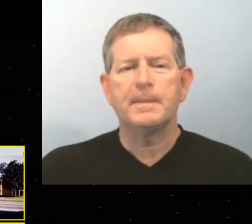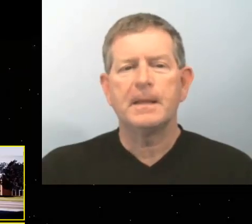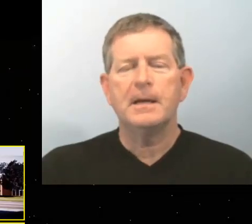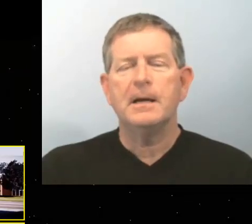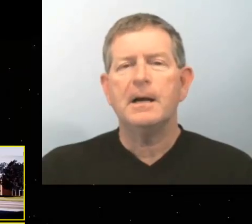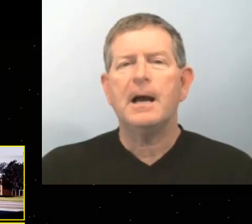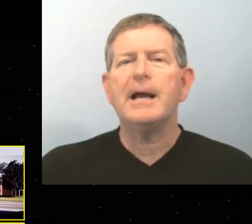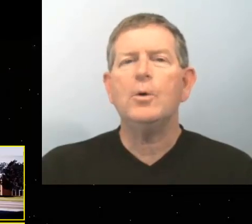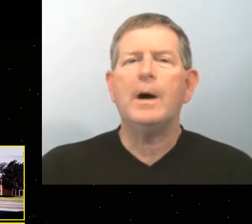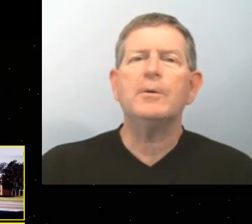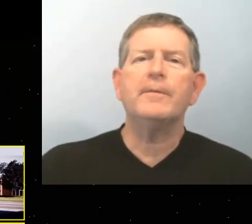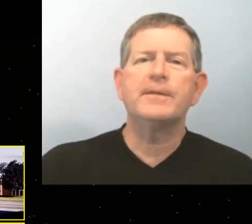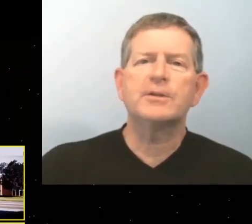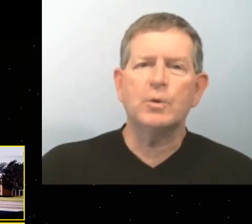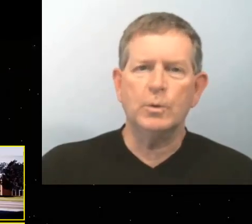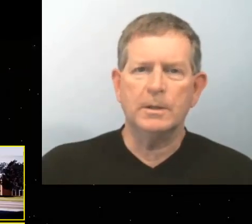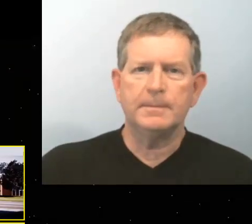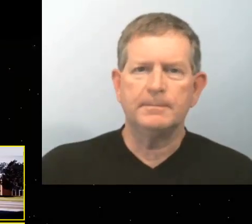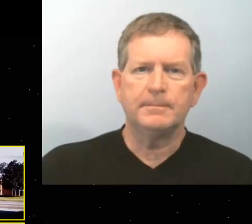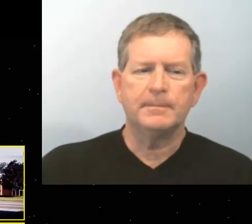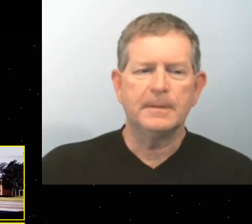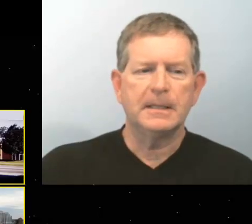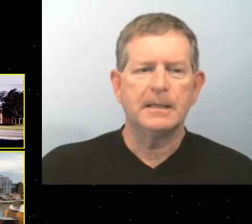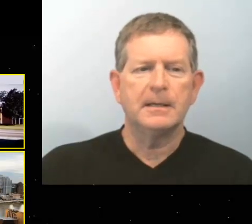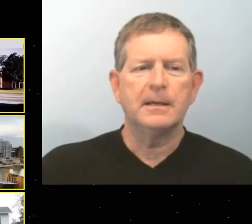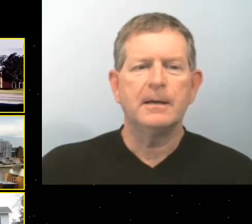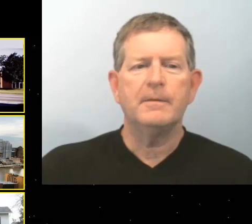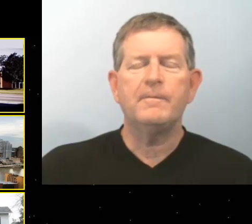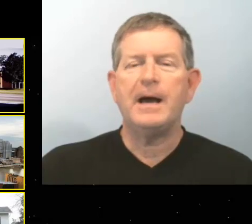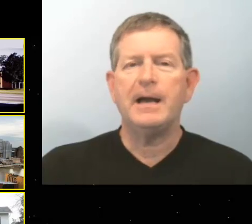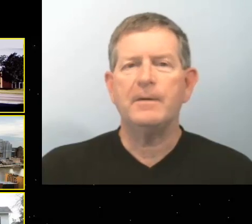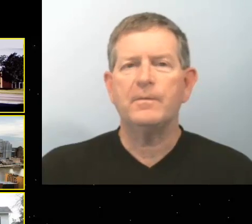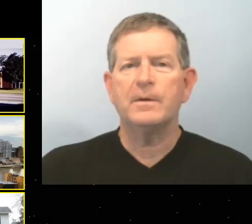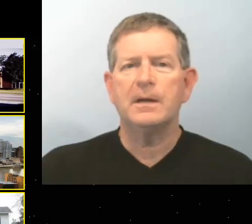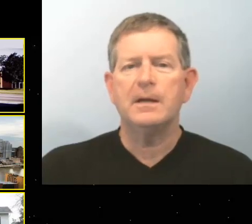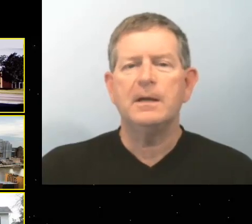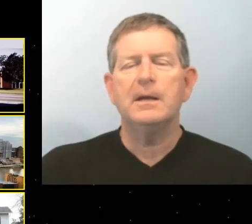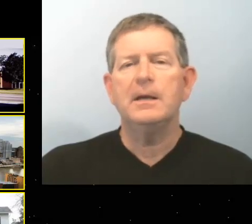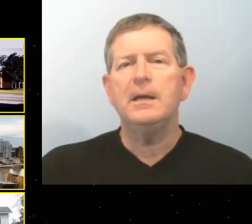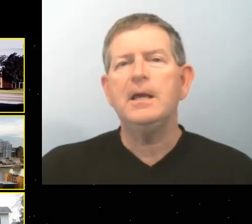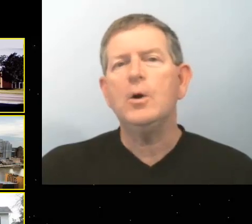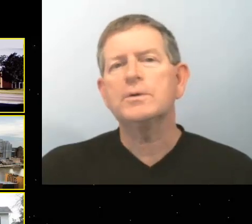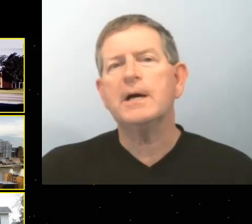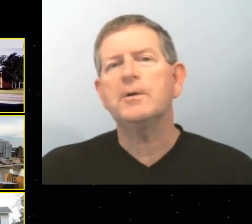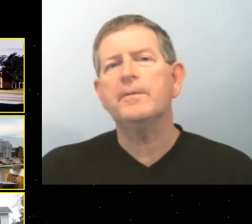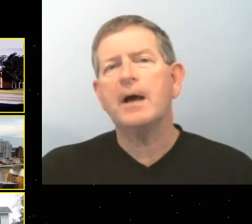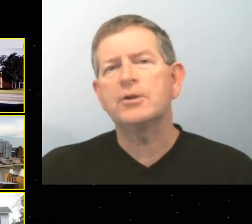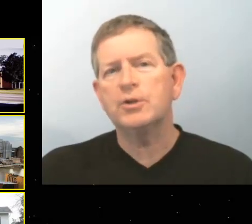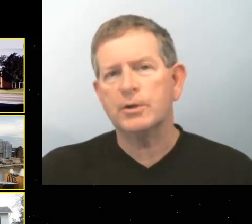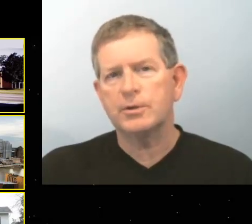I go out of the school. 5. He goes out of a church.